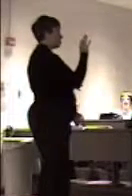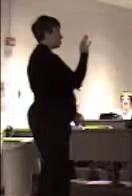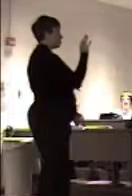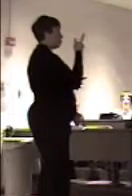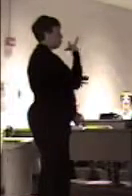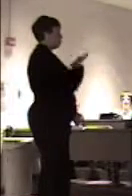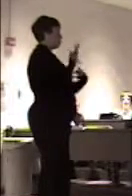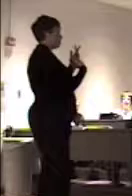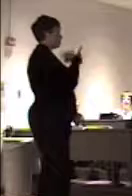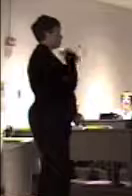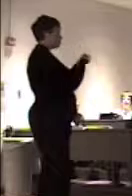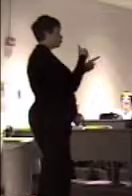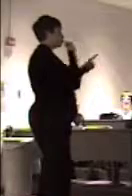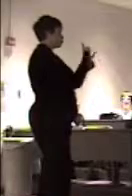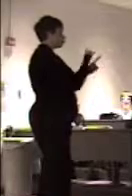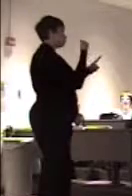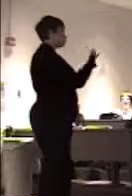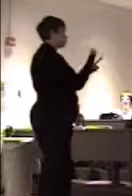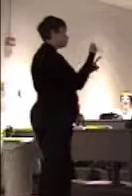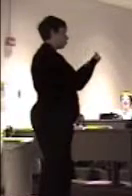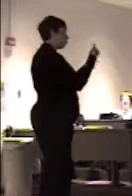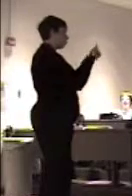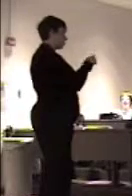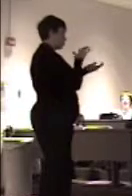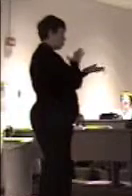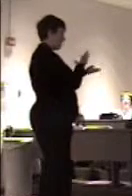your kindness? What are you talking about?